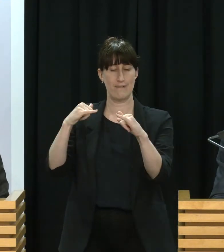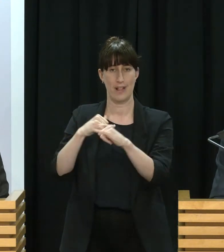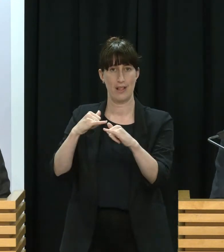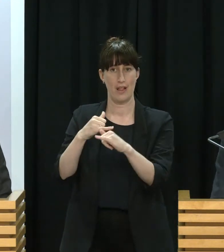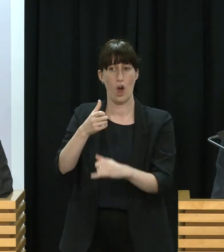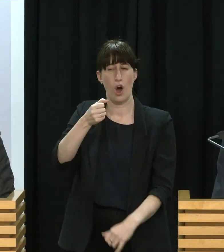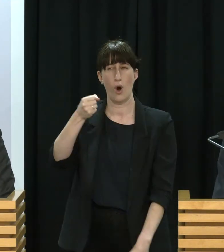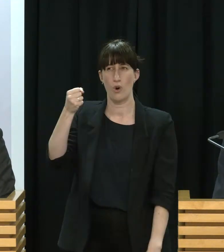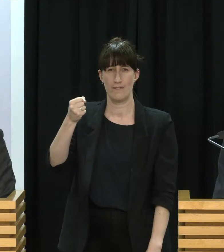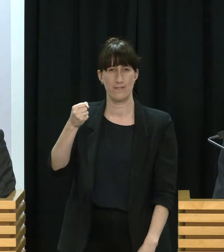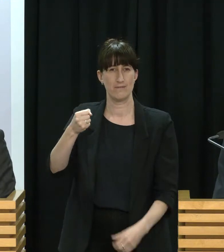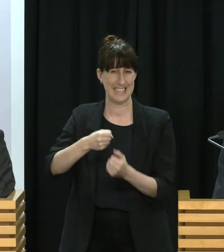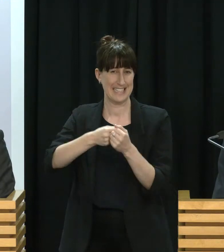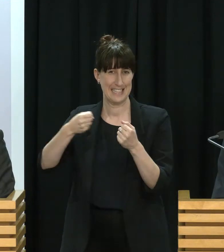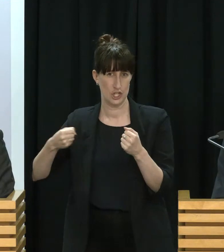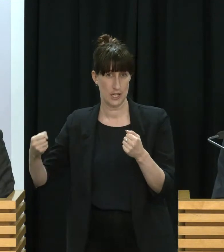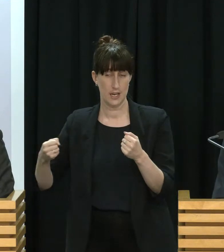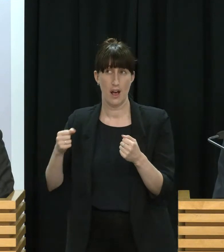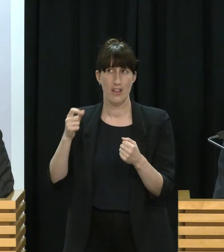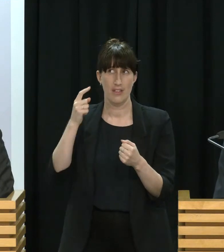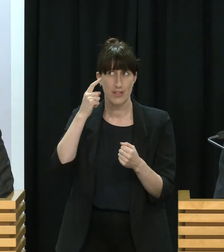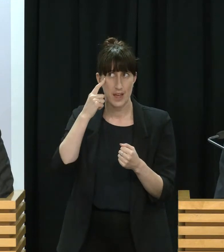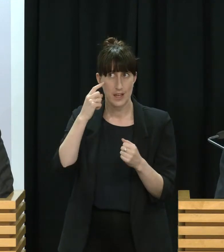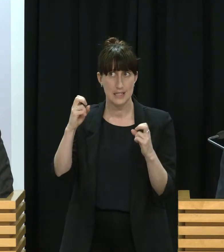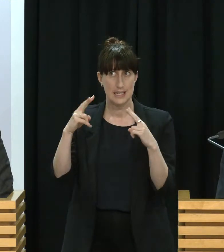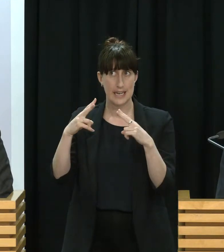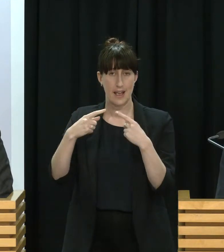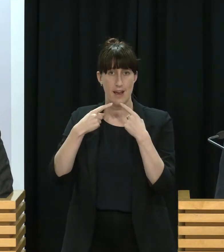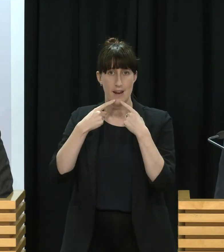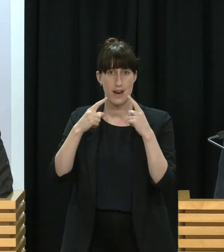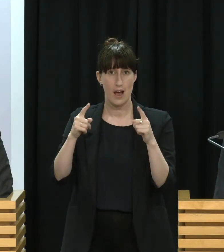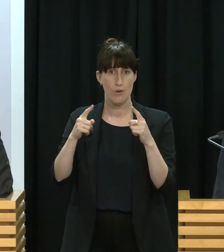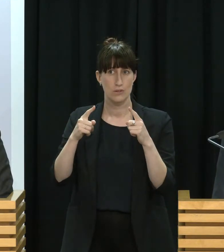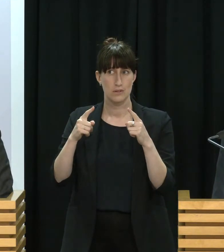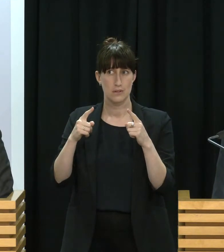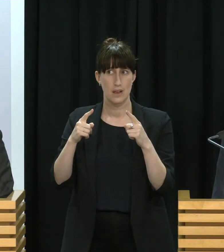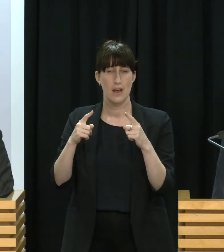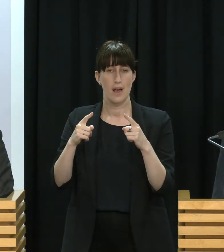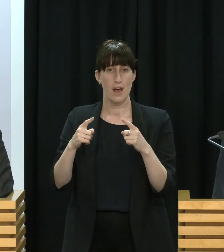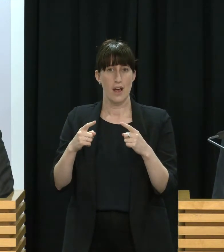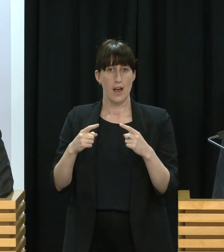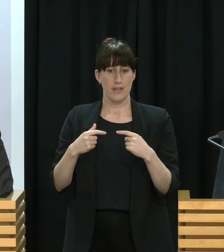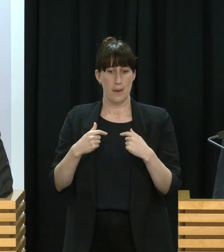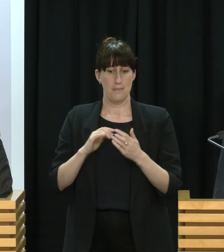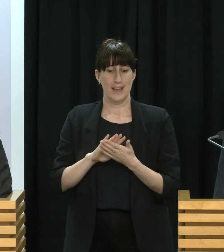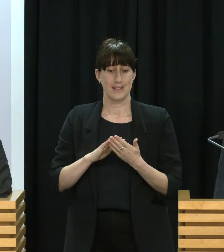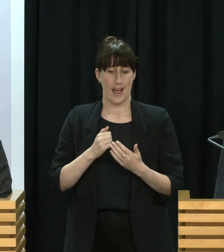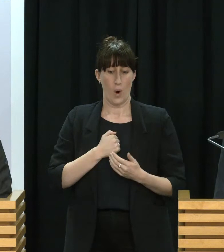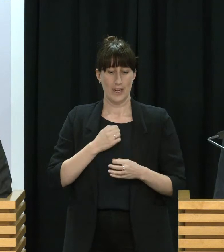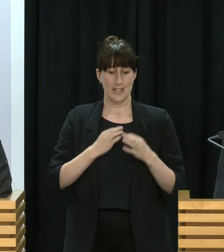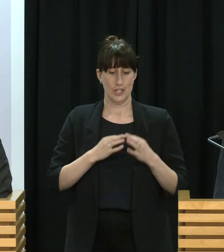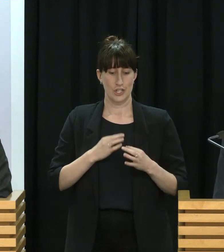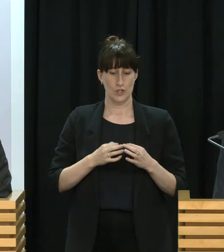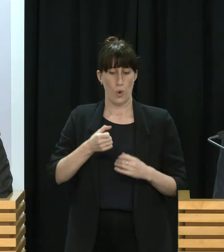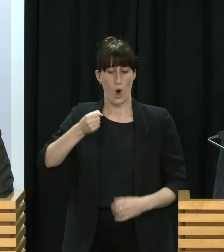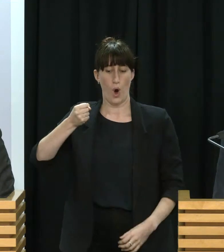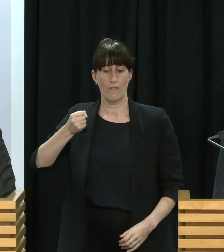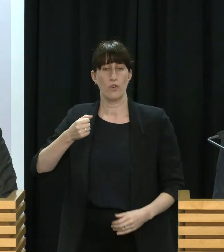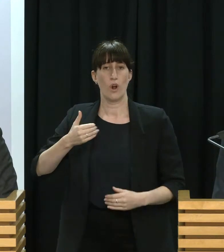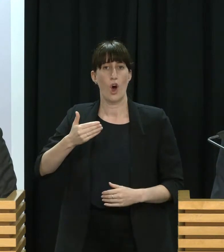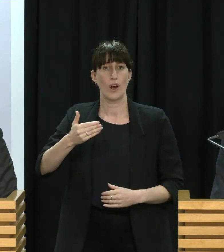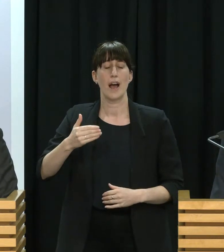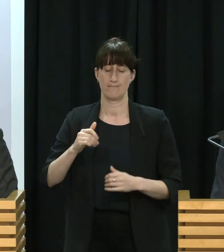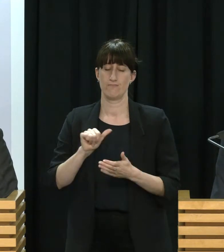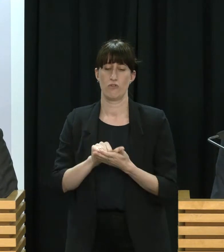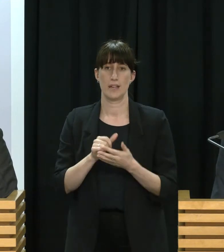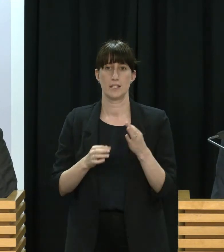over there, which I understand there's just been an announcement over there, I think that reinforces that was the right thing to do when we made that decision. Just